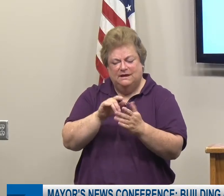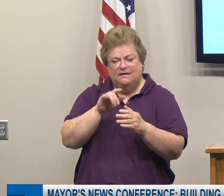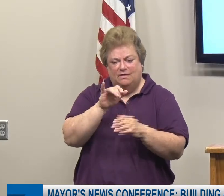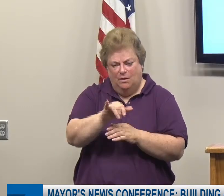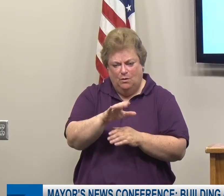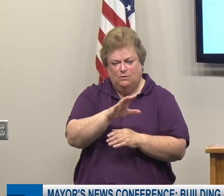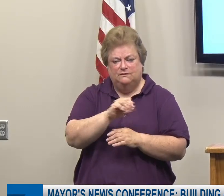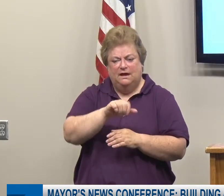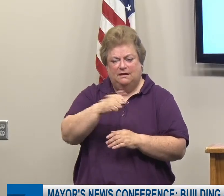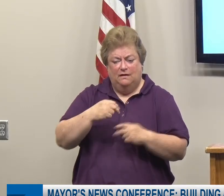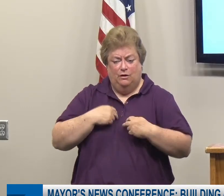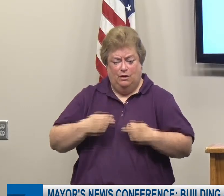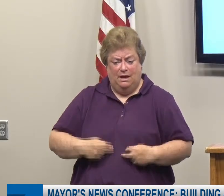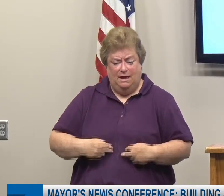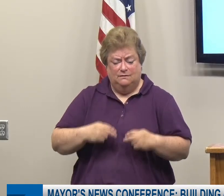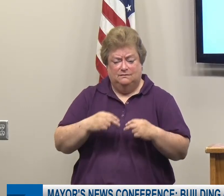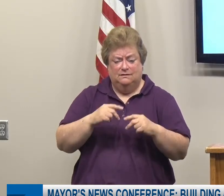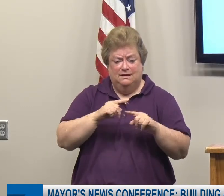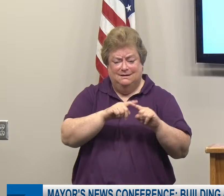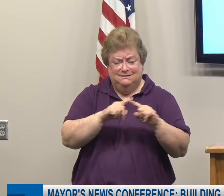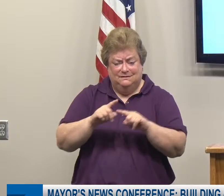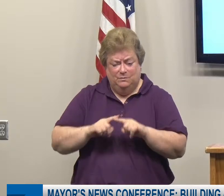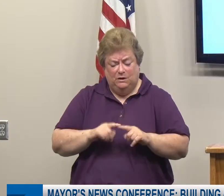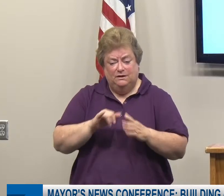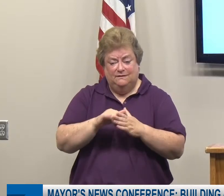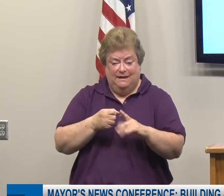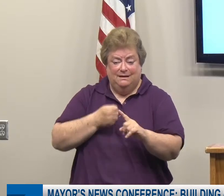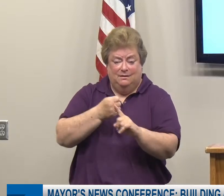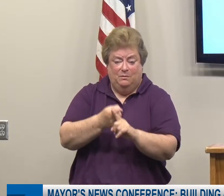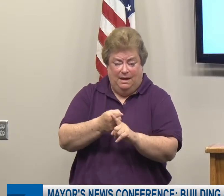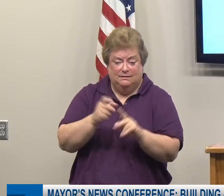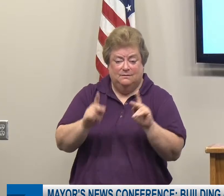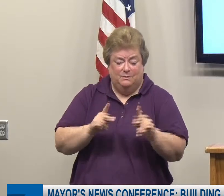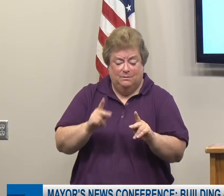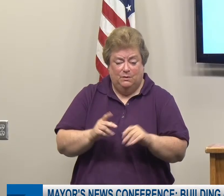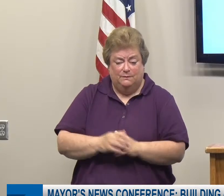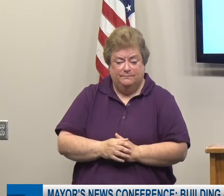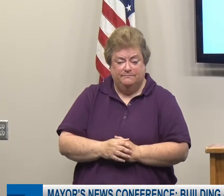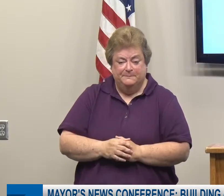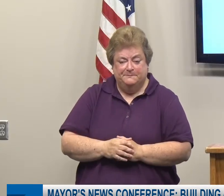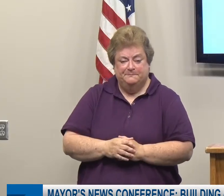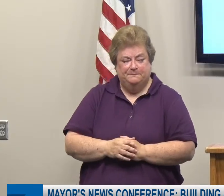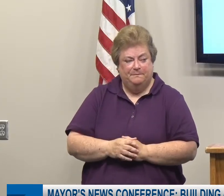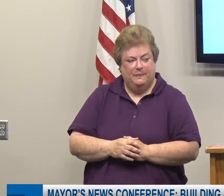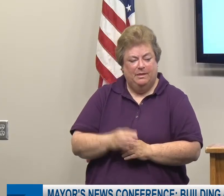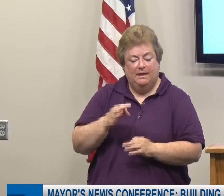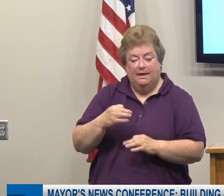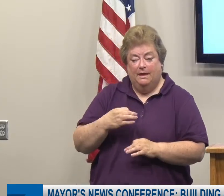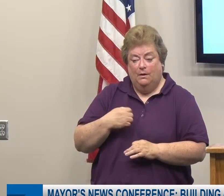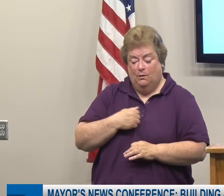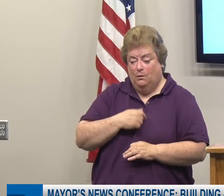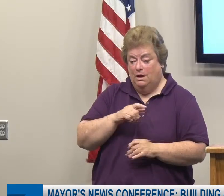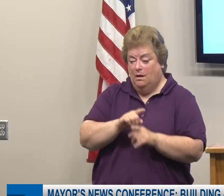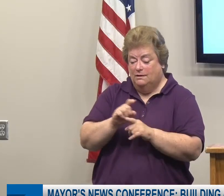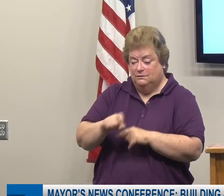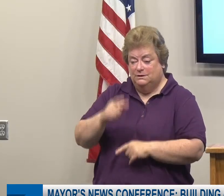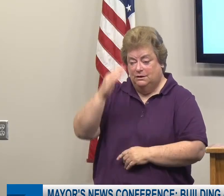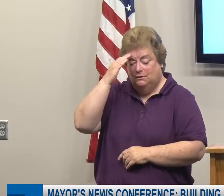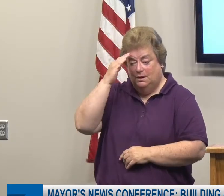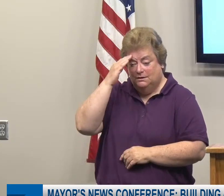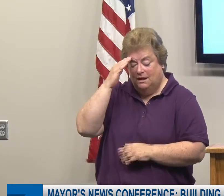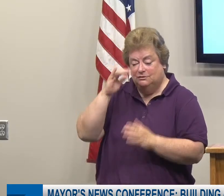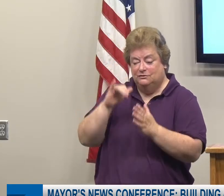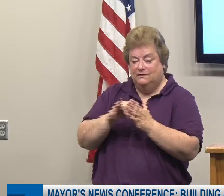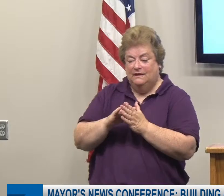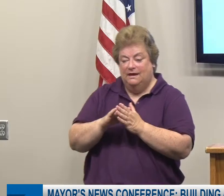health disparities that deeply impact the lives of our residents. We would be remiss if we did not also acknowledge